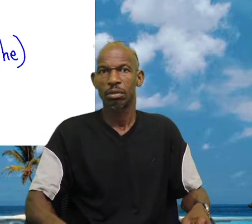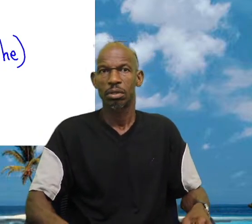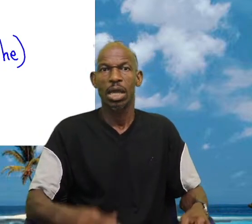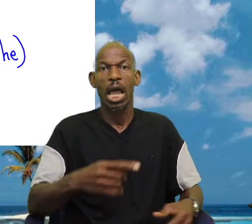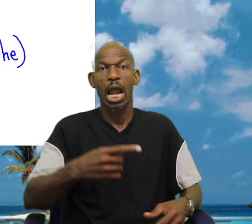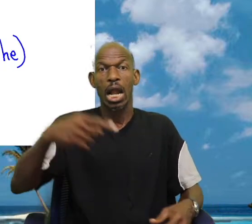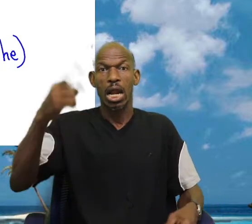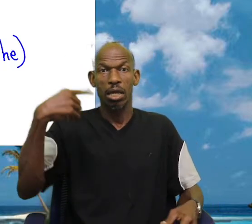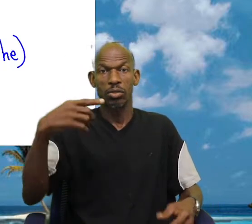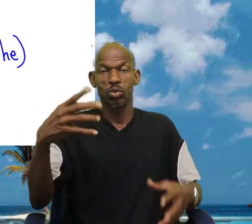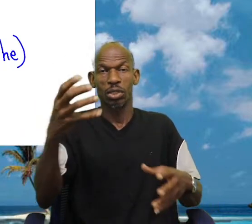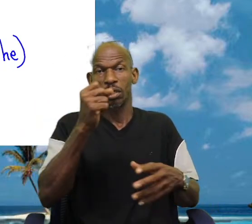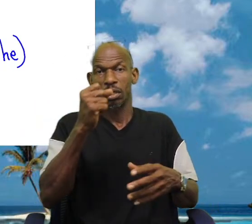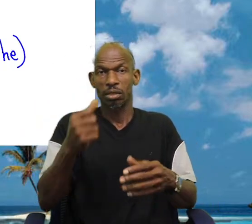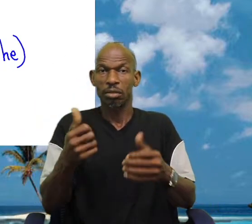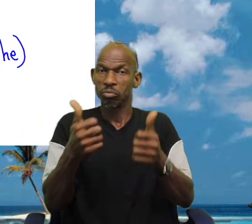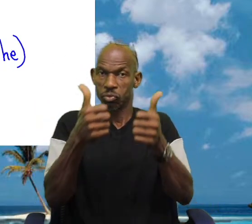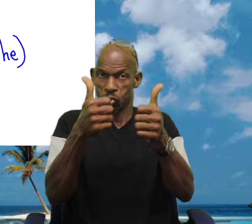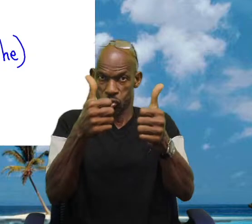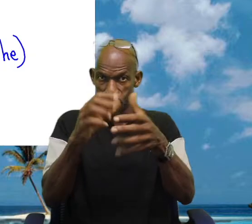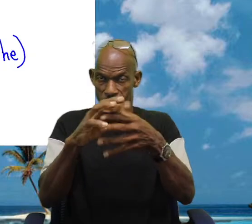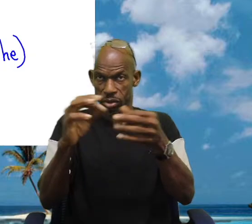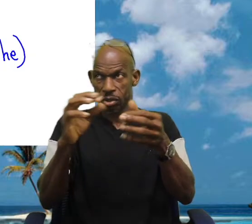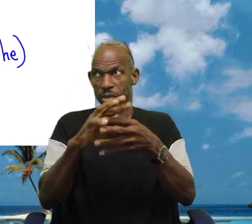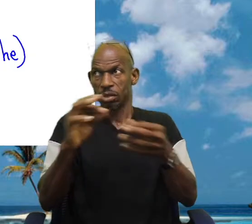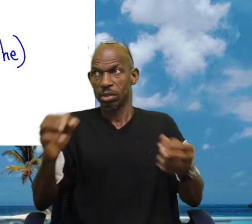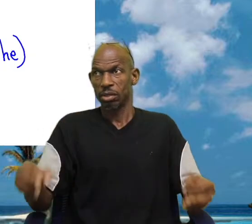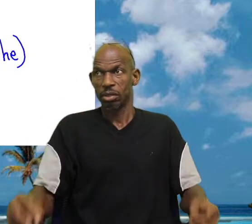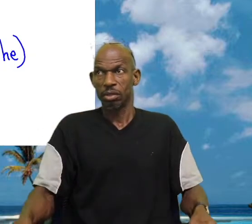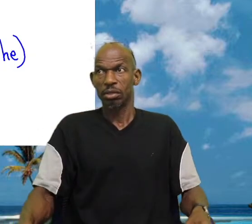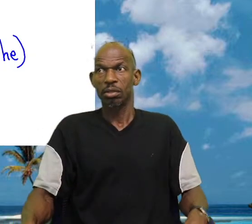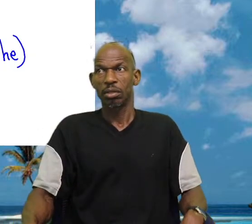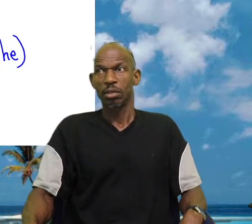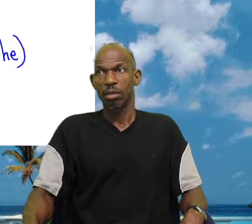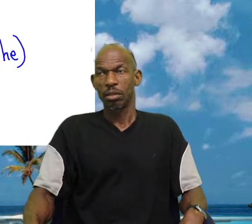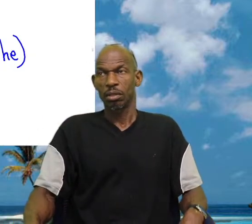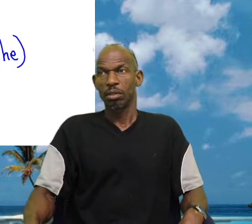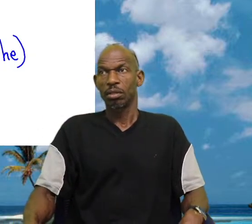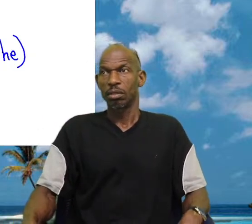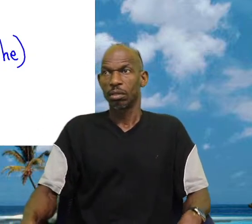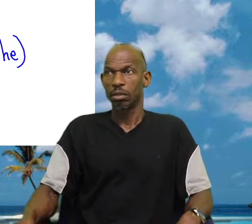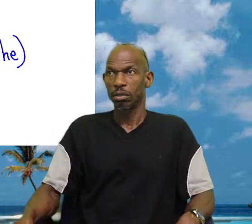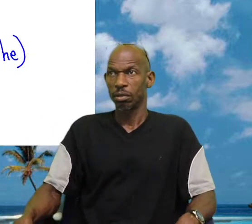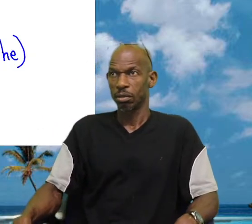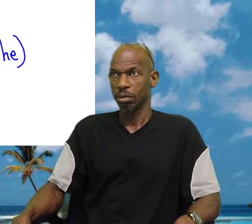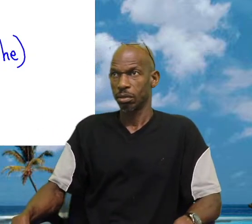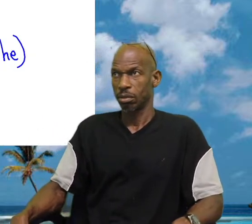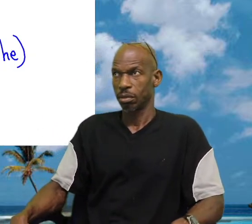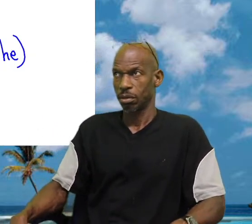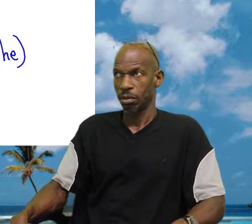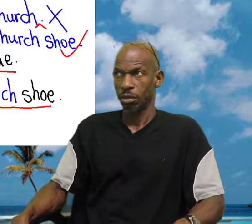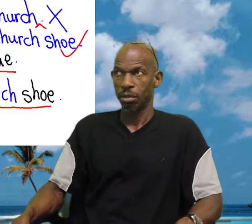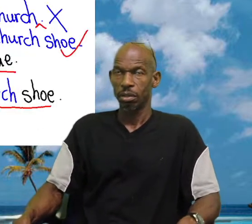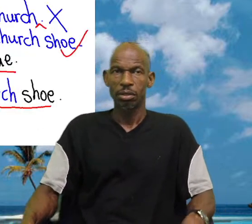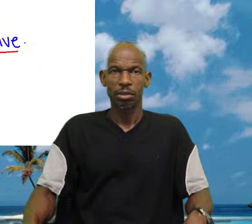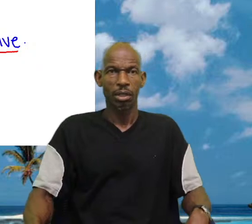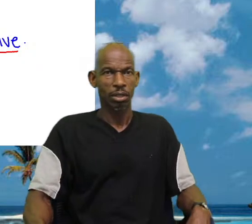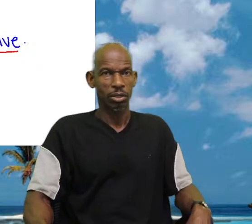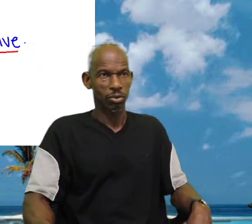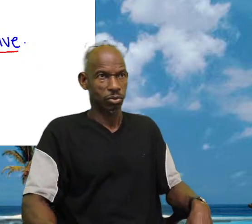sentences, the simple ones that I gave you, and we need to close up the class now, so I'm just going to give